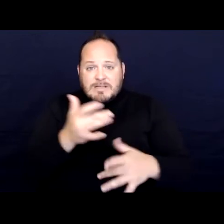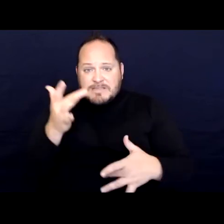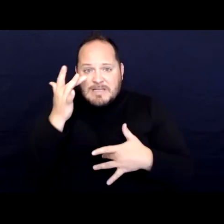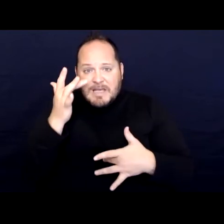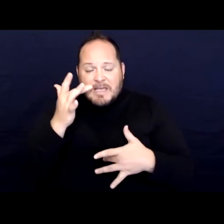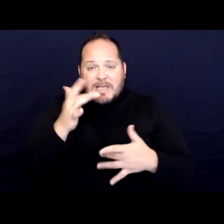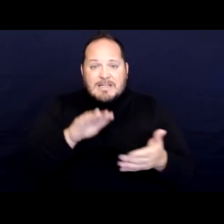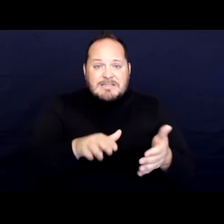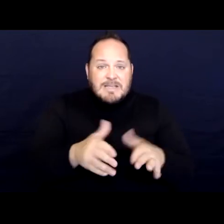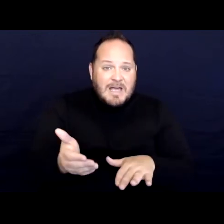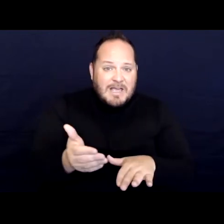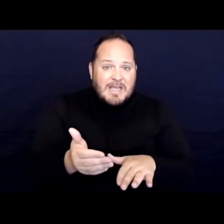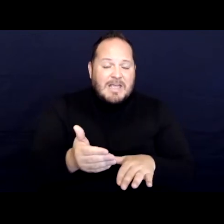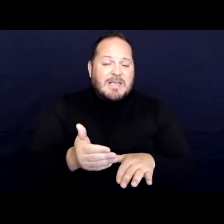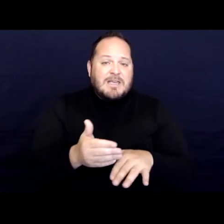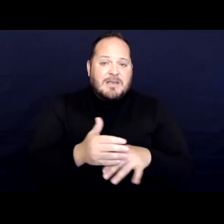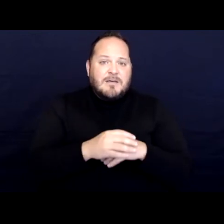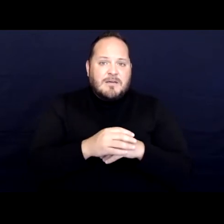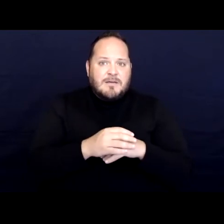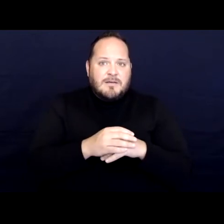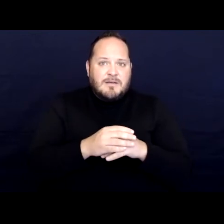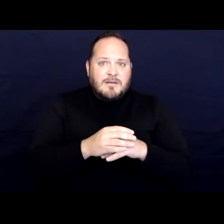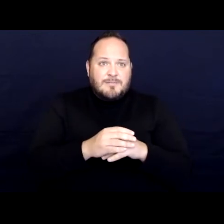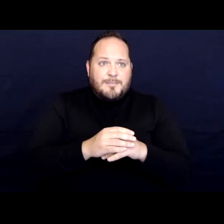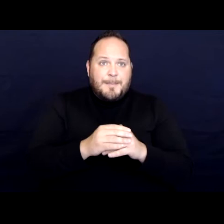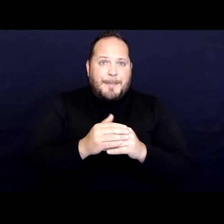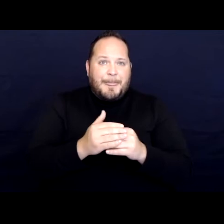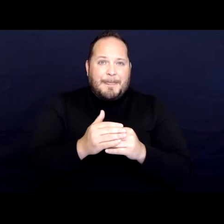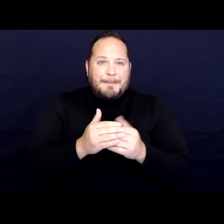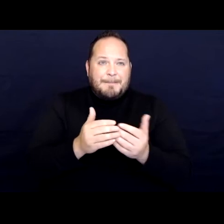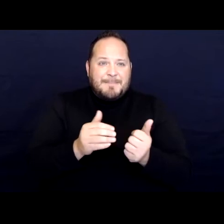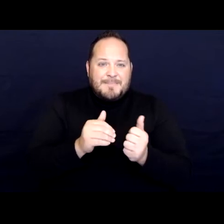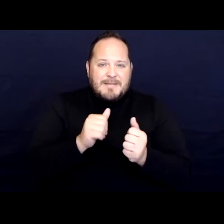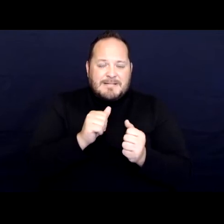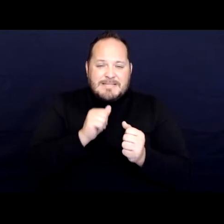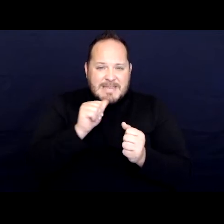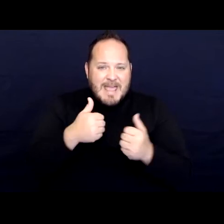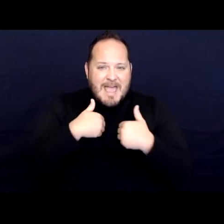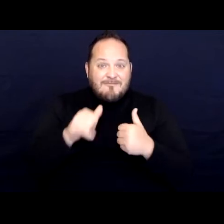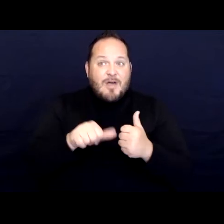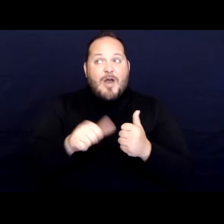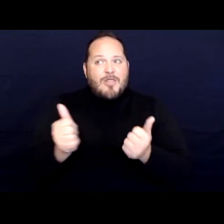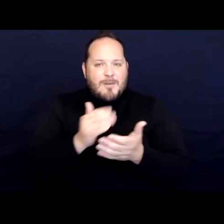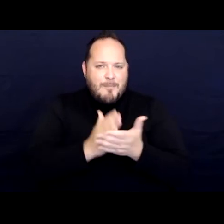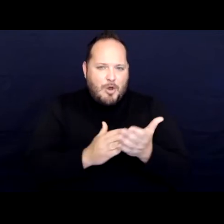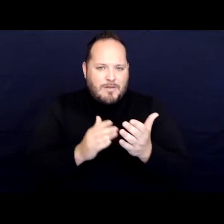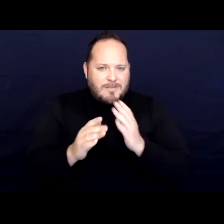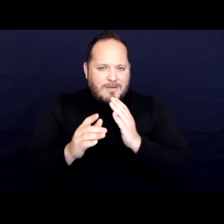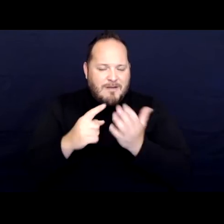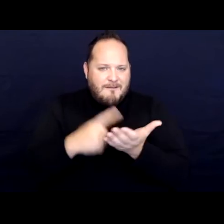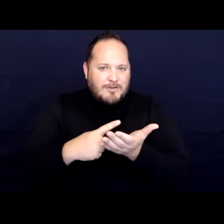and dying. And again, there wasn't that sort of other part of the conversation that no, we were talking about